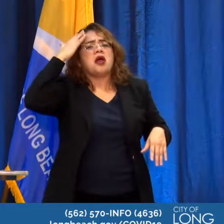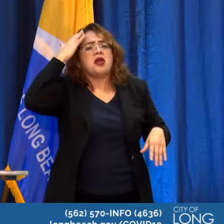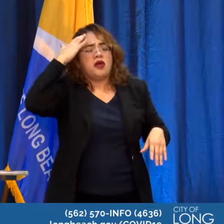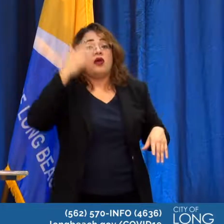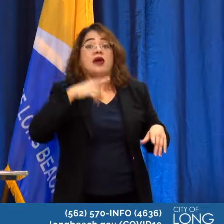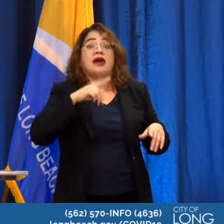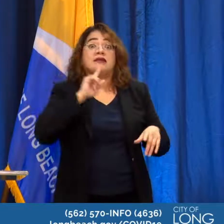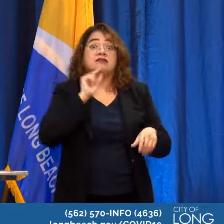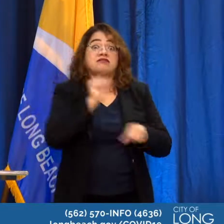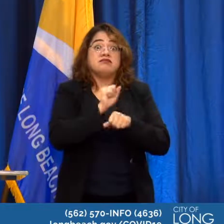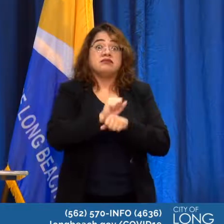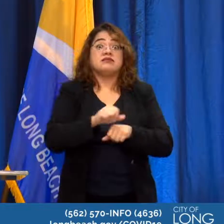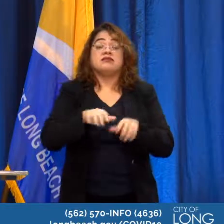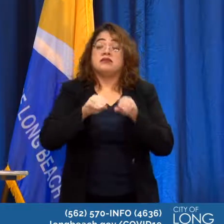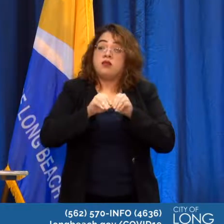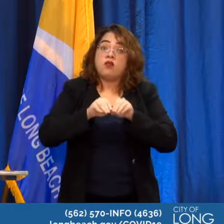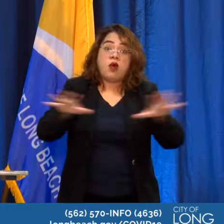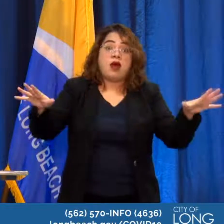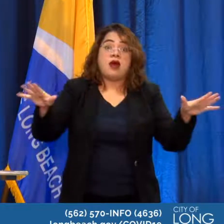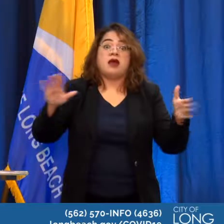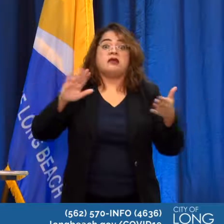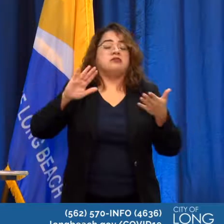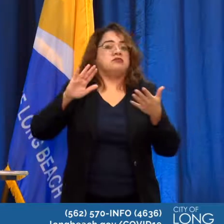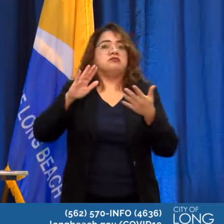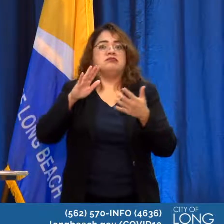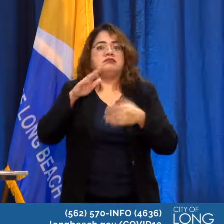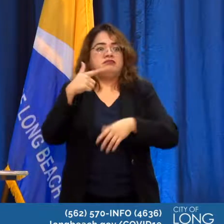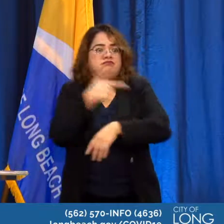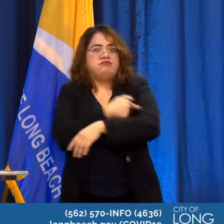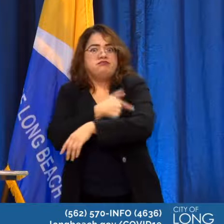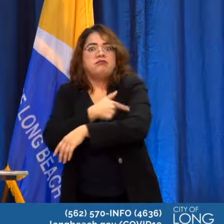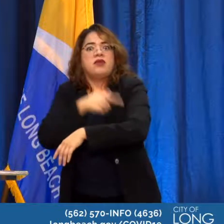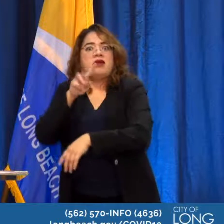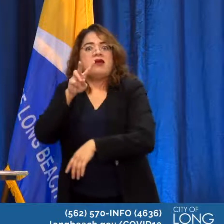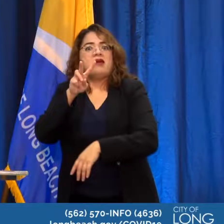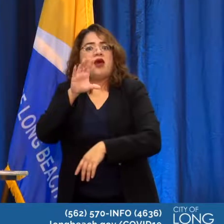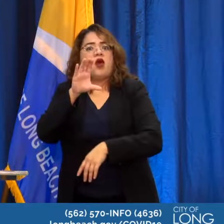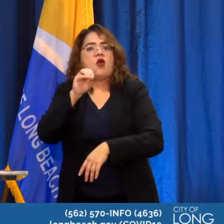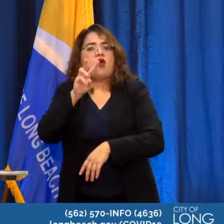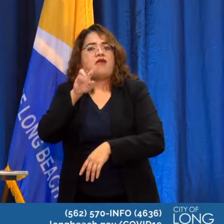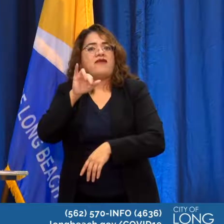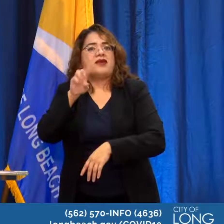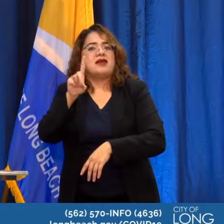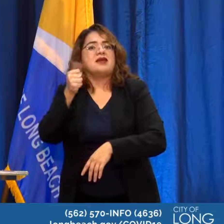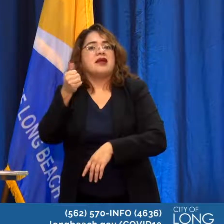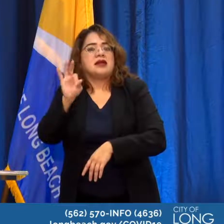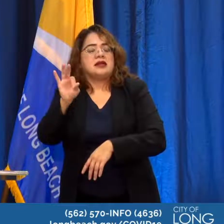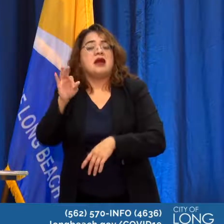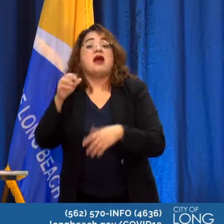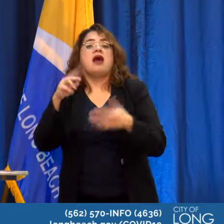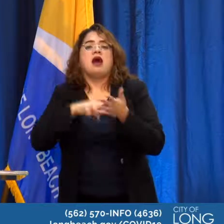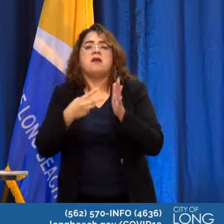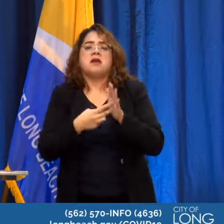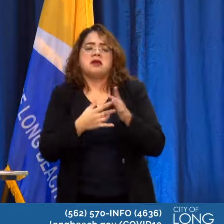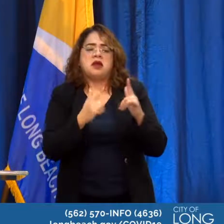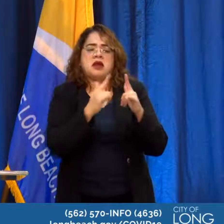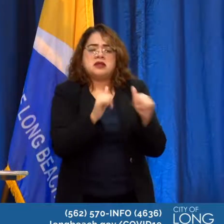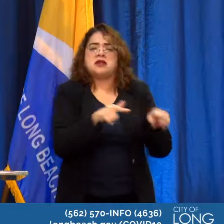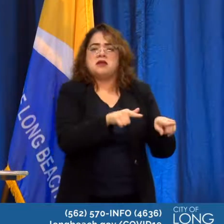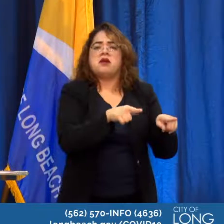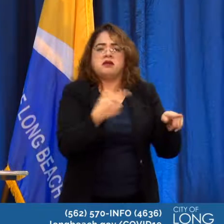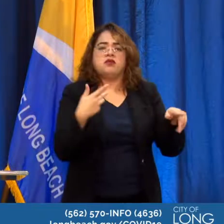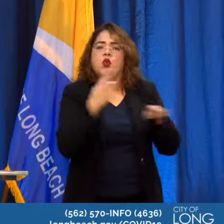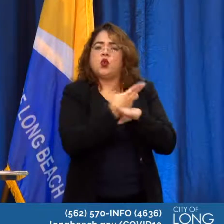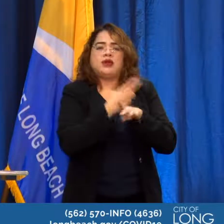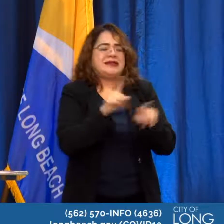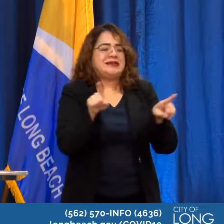to start the mass vaccination for COVID. So all of those things are coming together and we're ready. So we